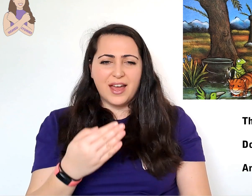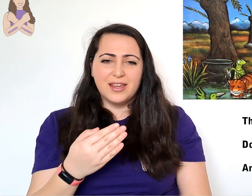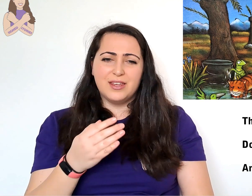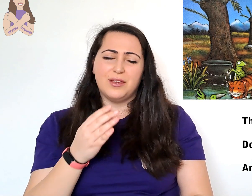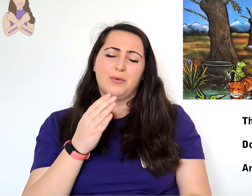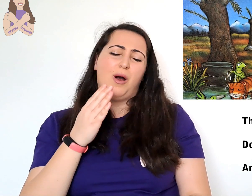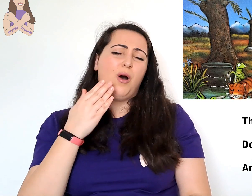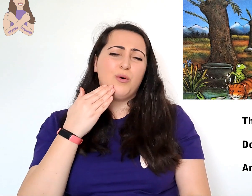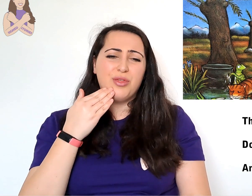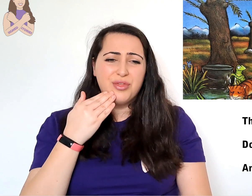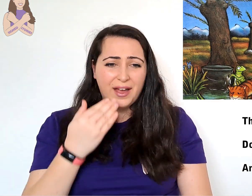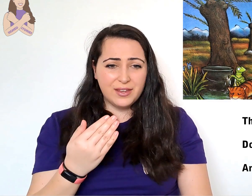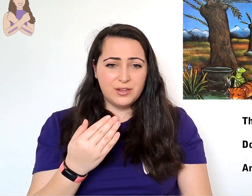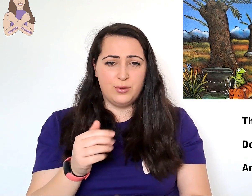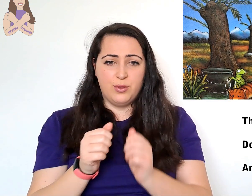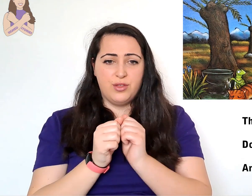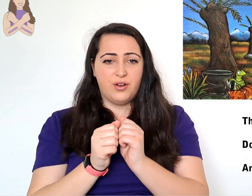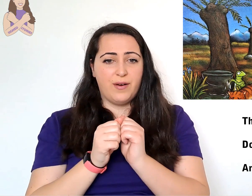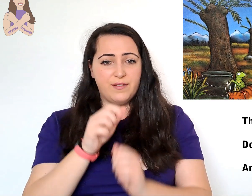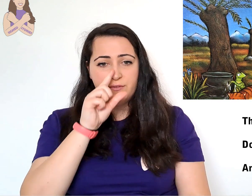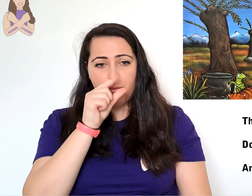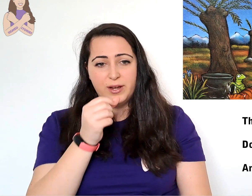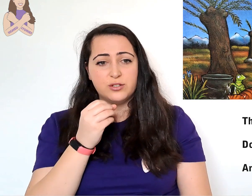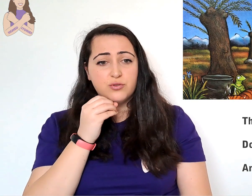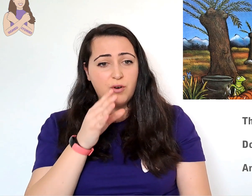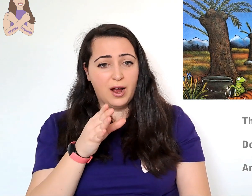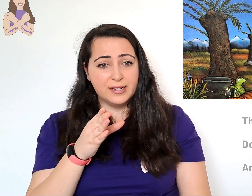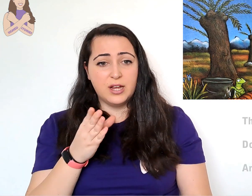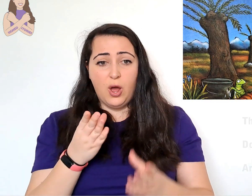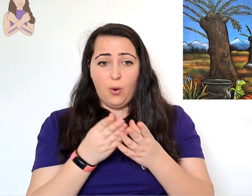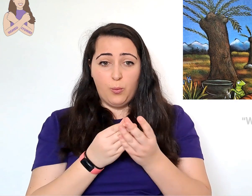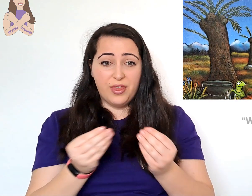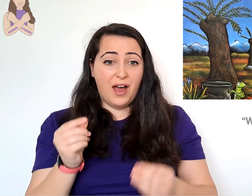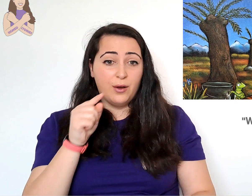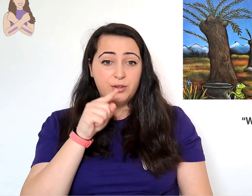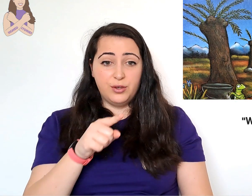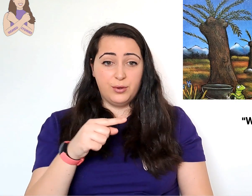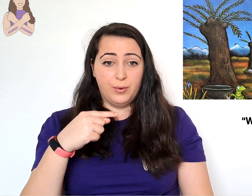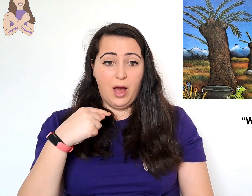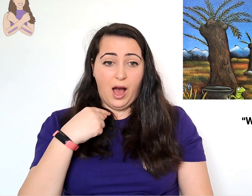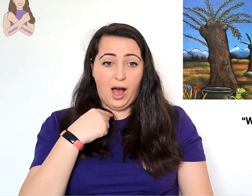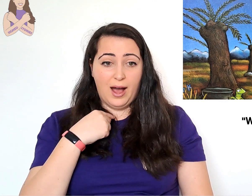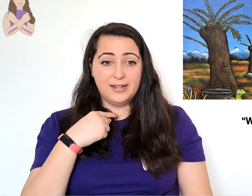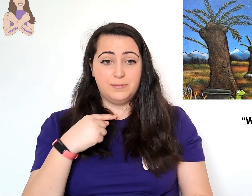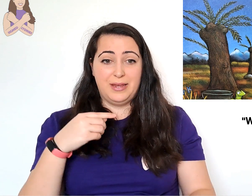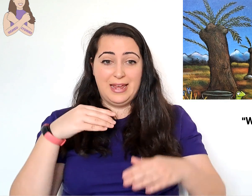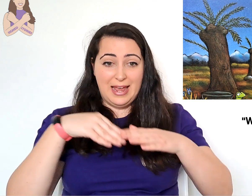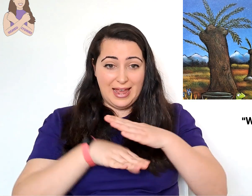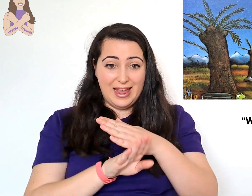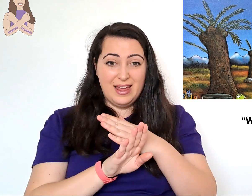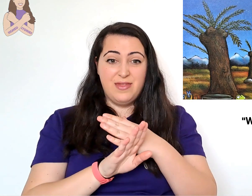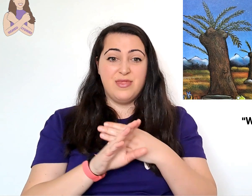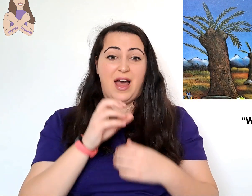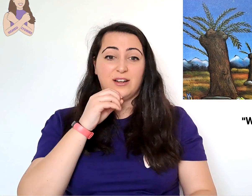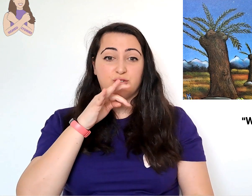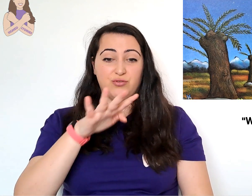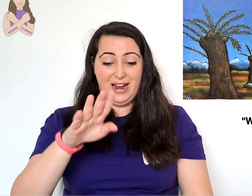thank you, oh thank you," the grateful witch cried. "Without you, I'd be in that